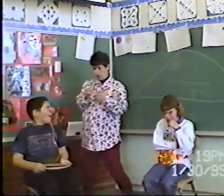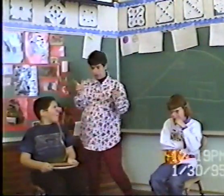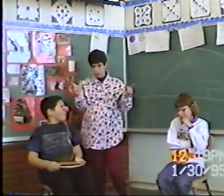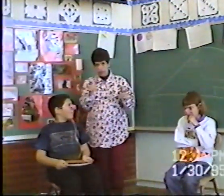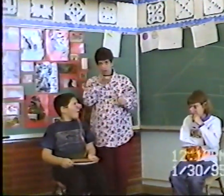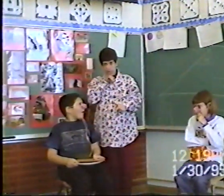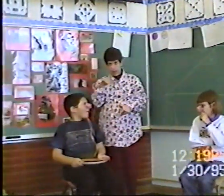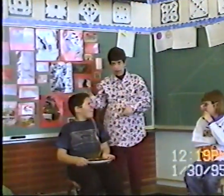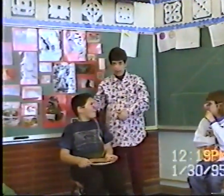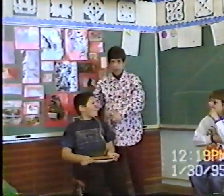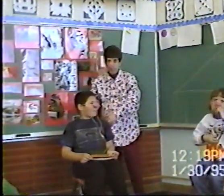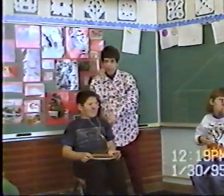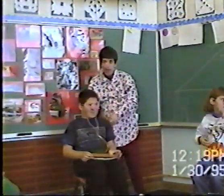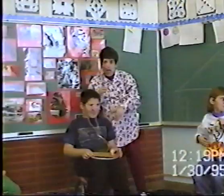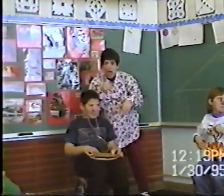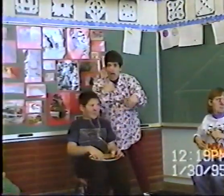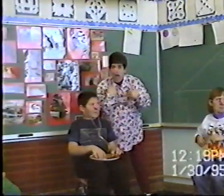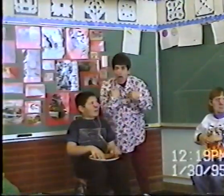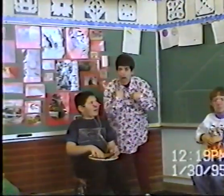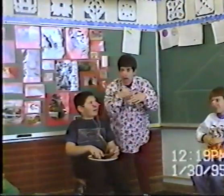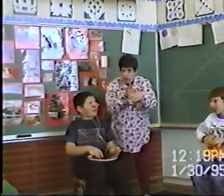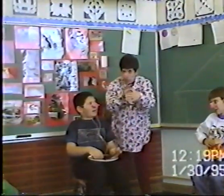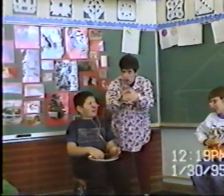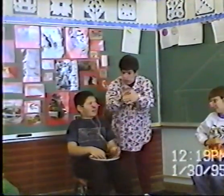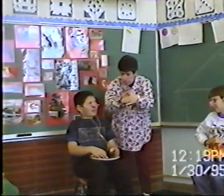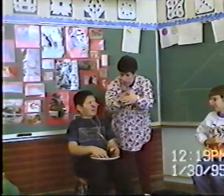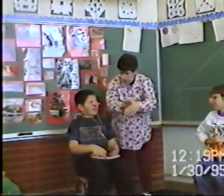This little pig had roast beef.